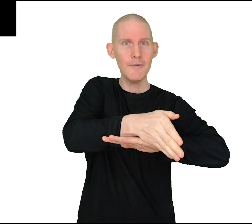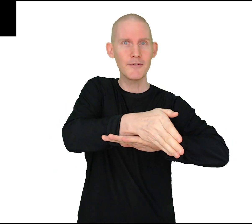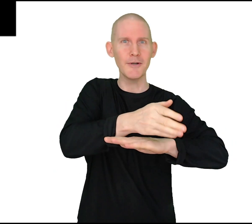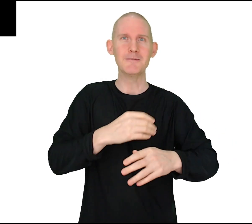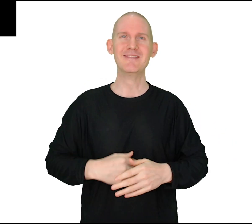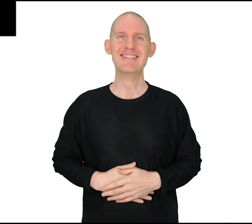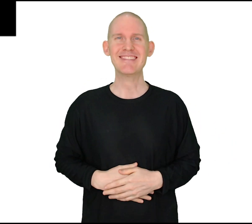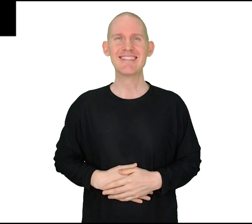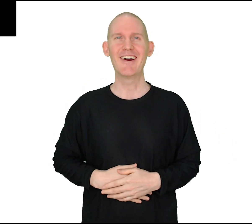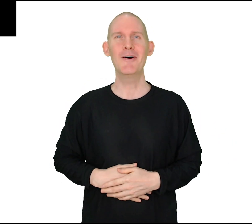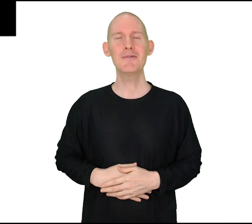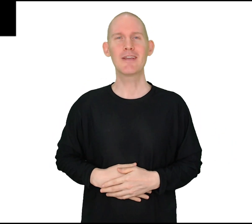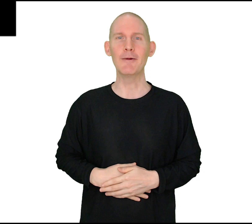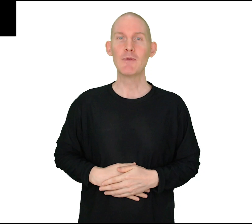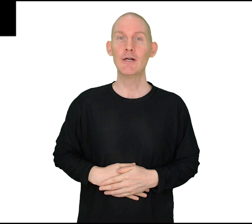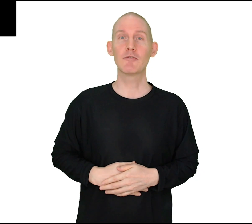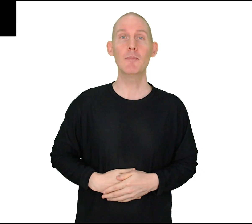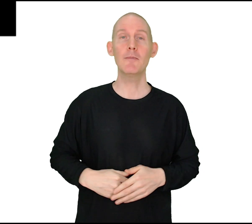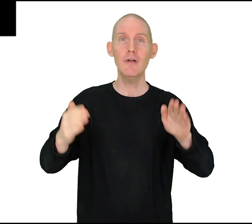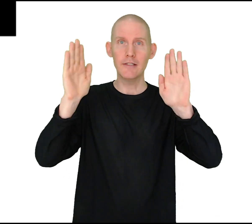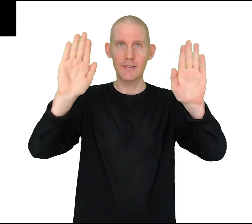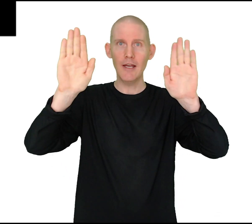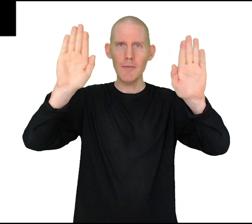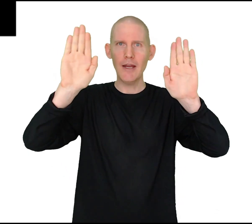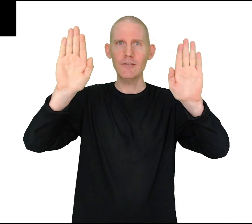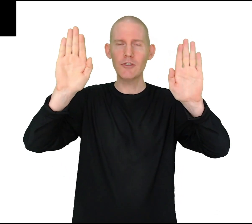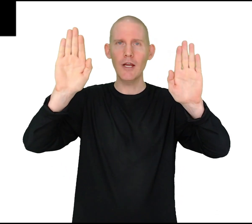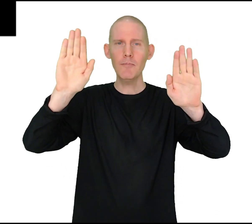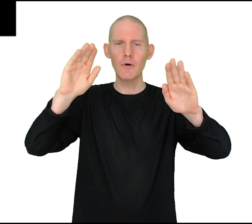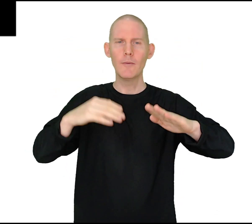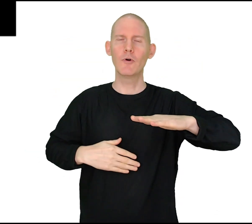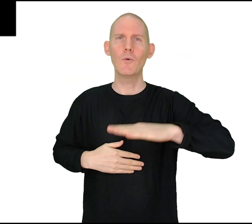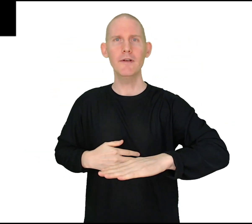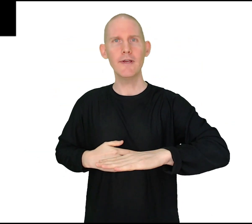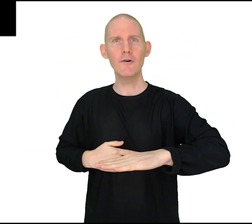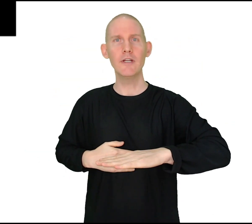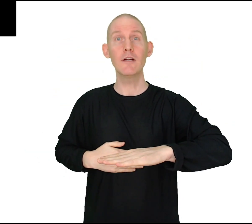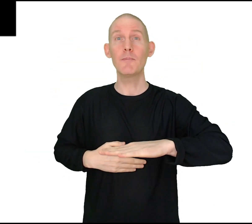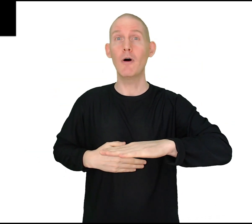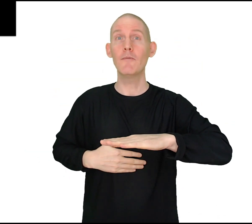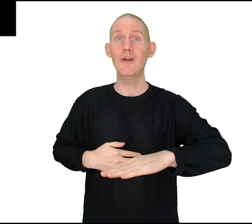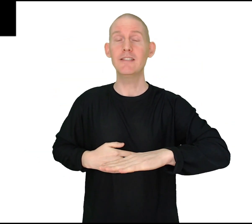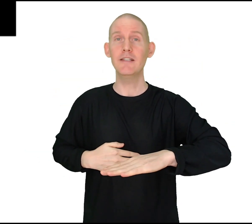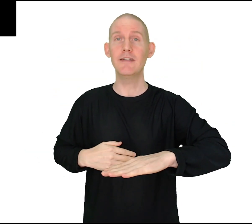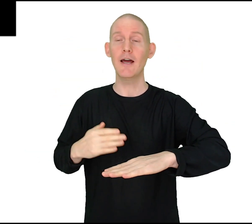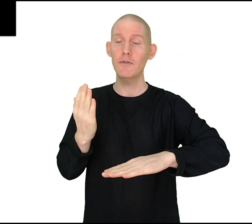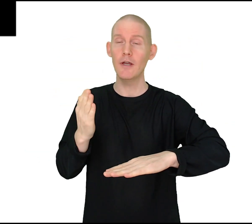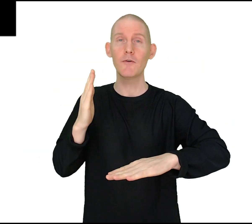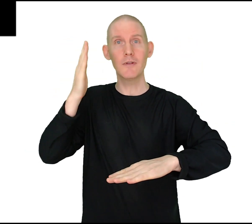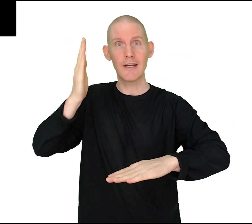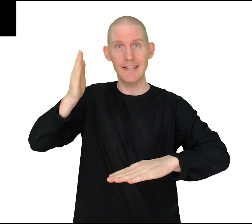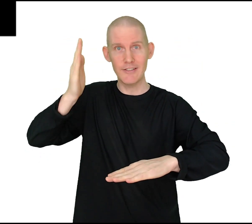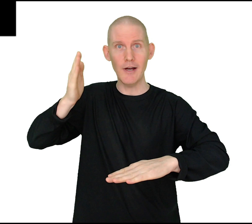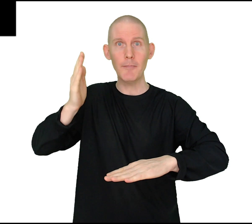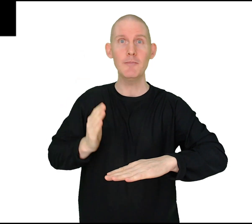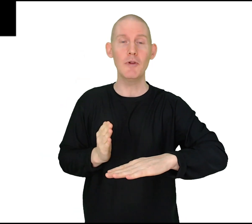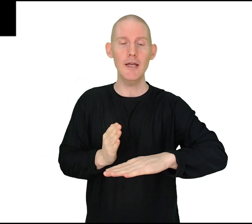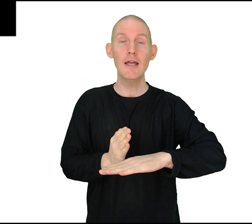after. Okay, so remember, same hand shape. Put one down here, palm facing down, the other one like a chopping blade, and